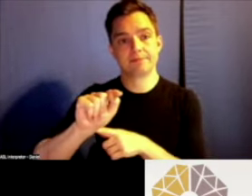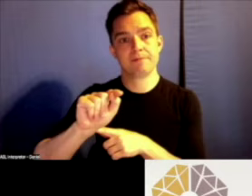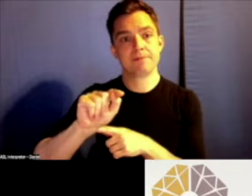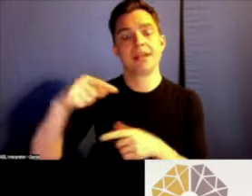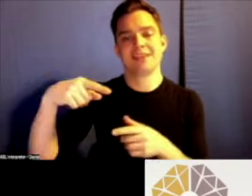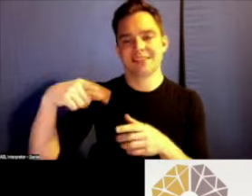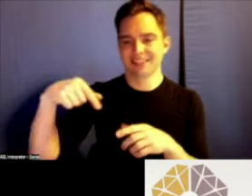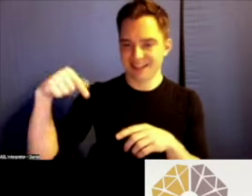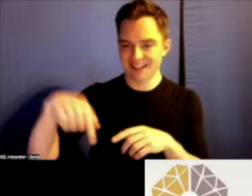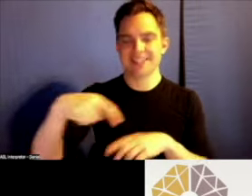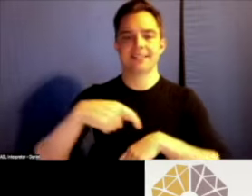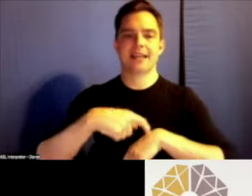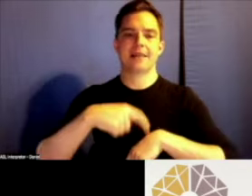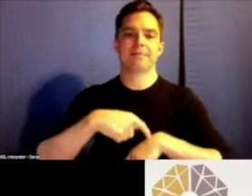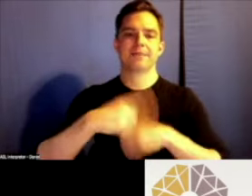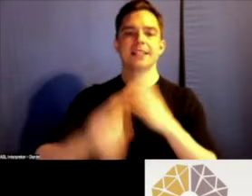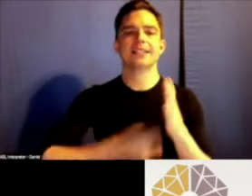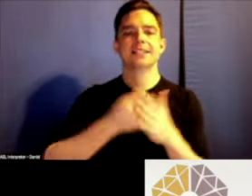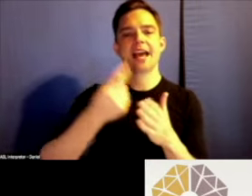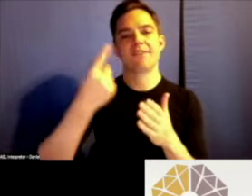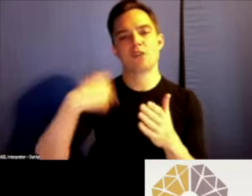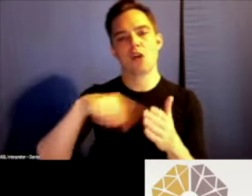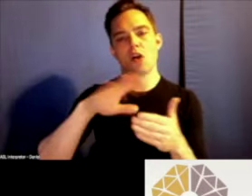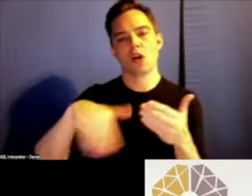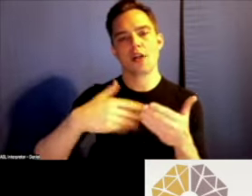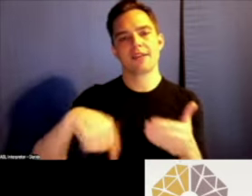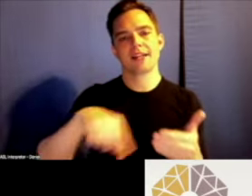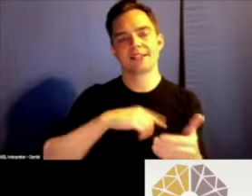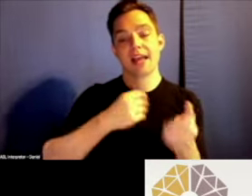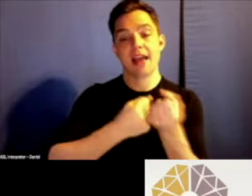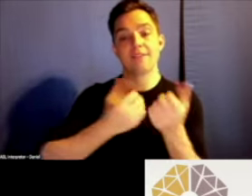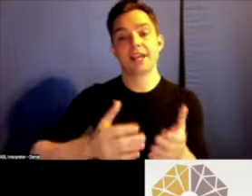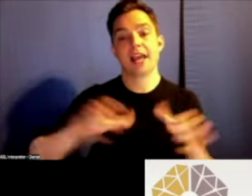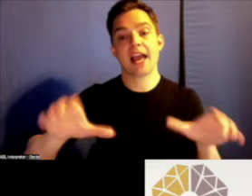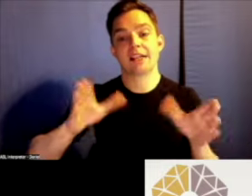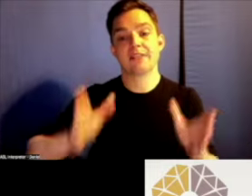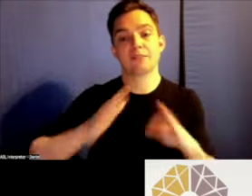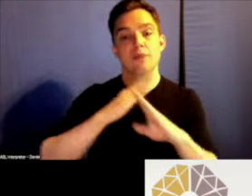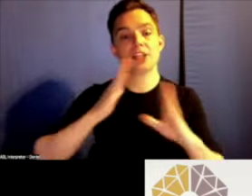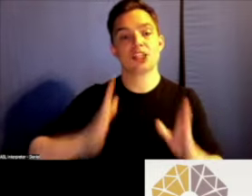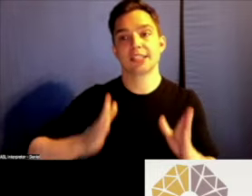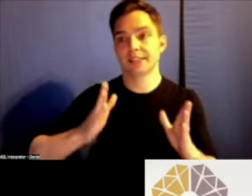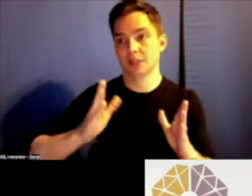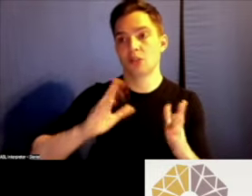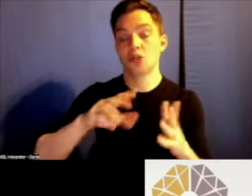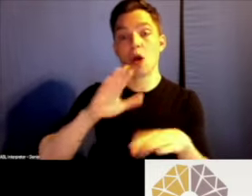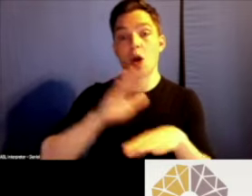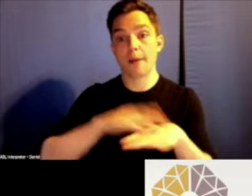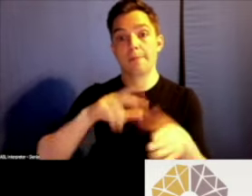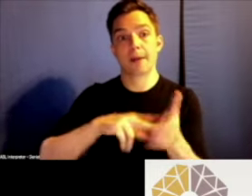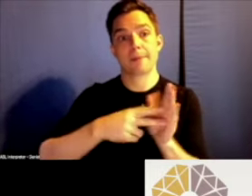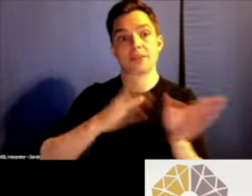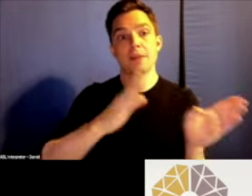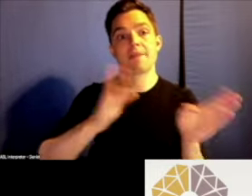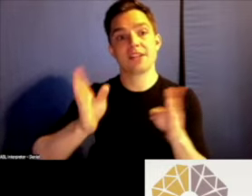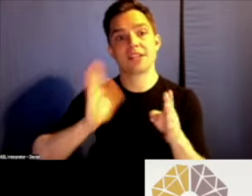time. It's time for all of us, advocates, activists, and preventionists, to intentionally pivot our